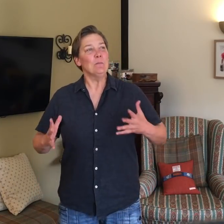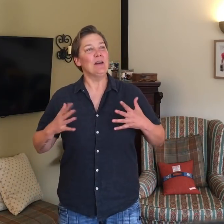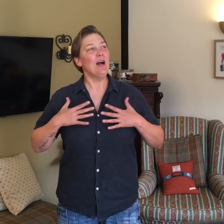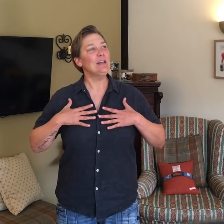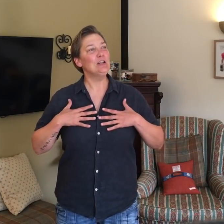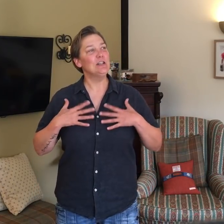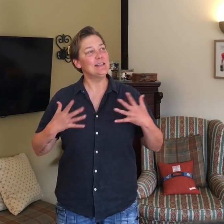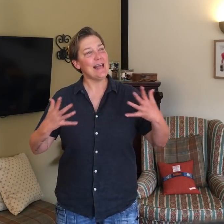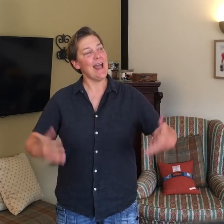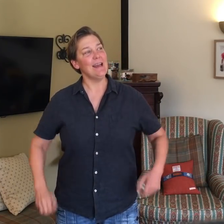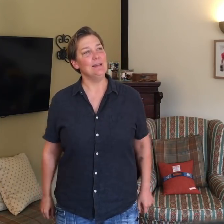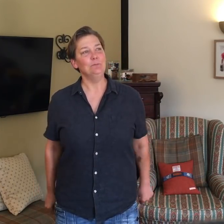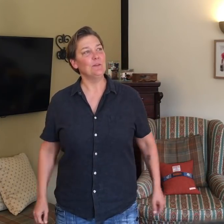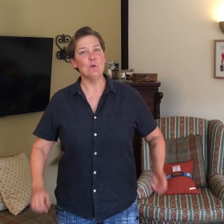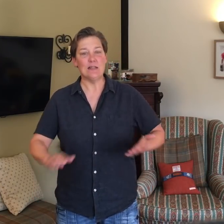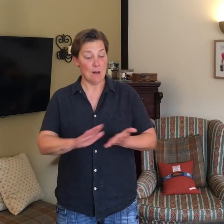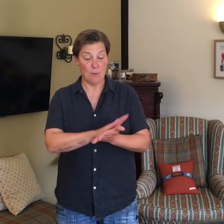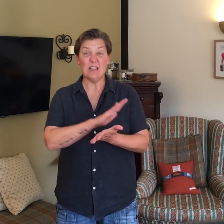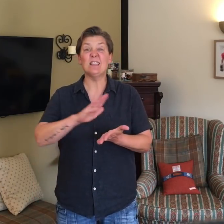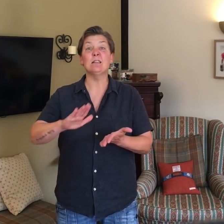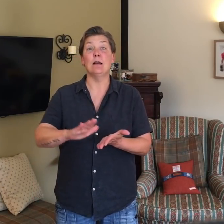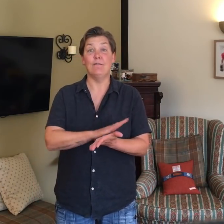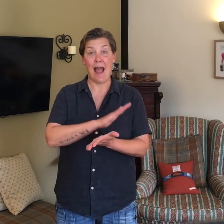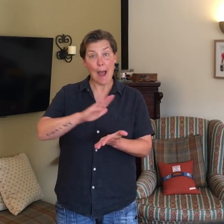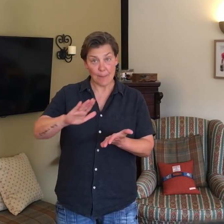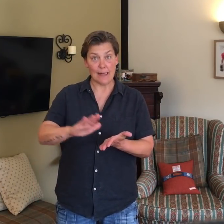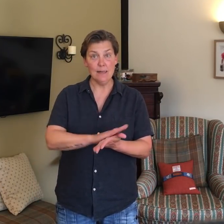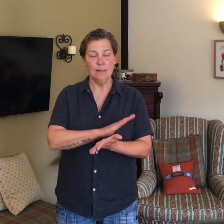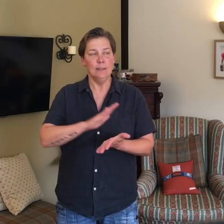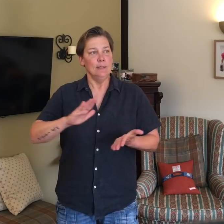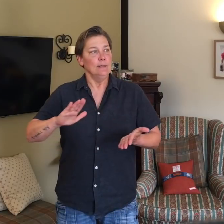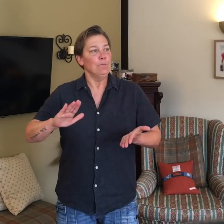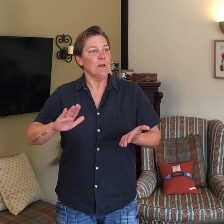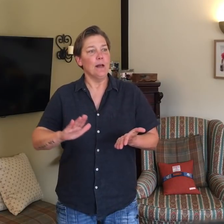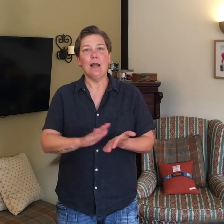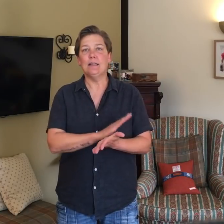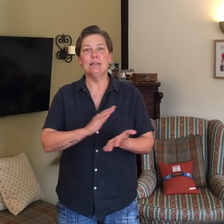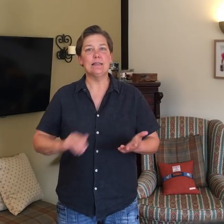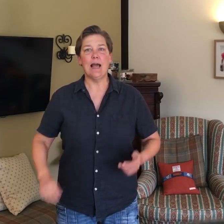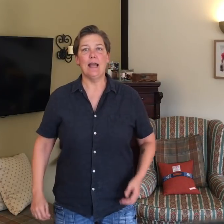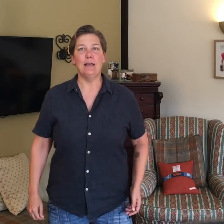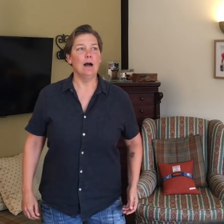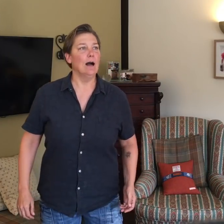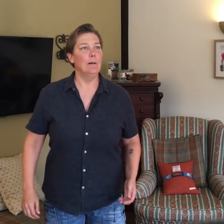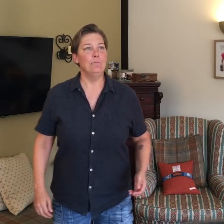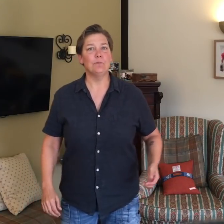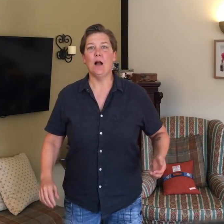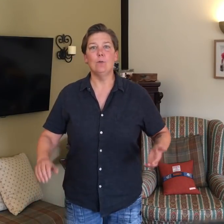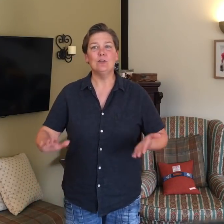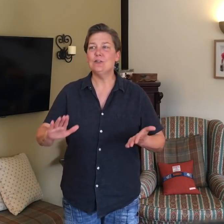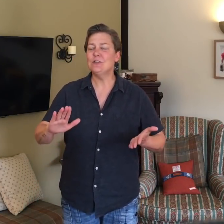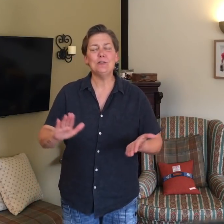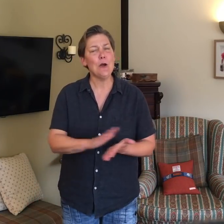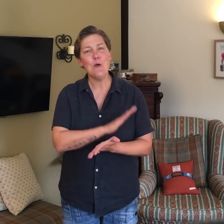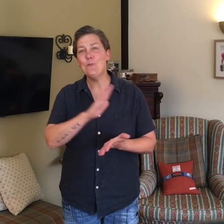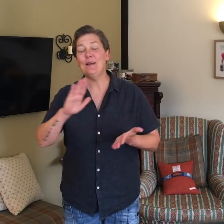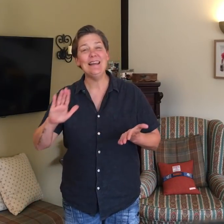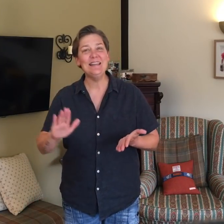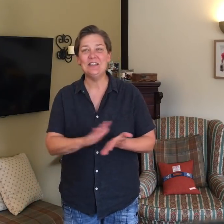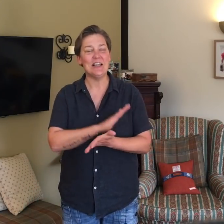I could say, for example, this is the sign for happy. And I could say, I was so pleased yesterday,